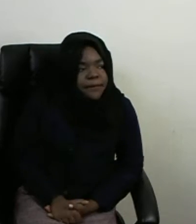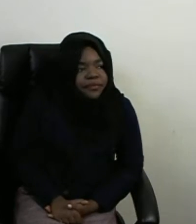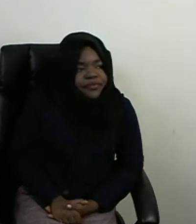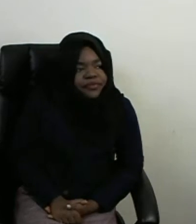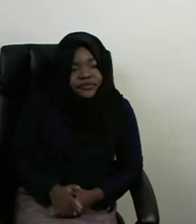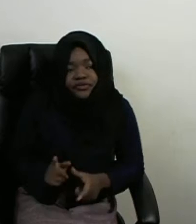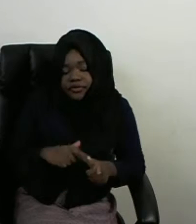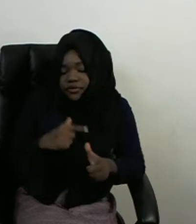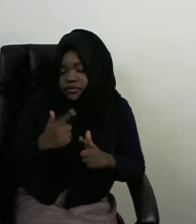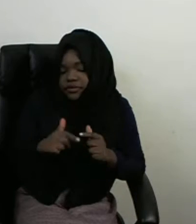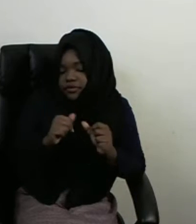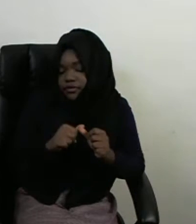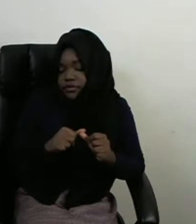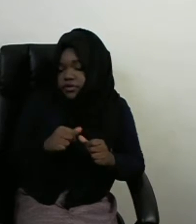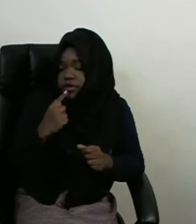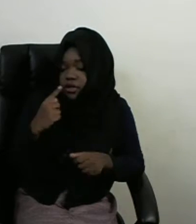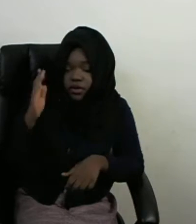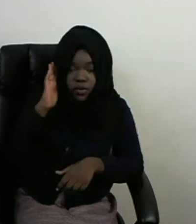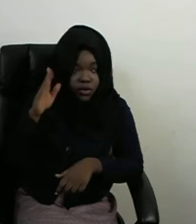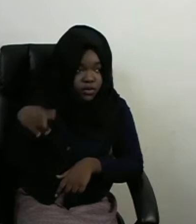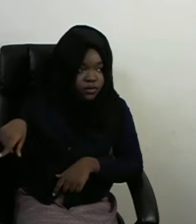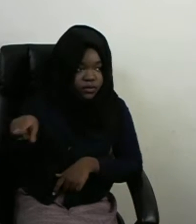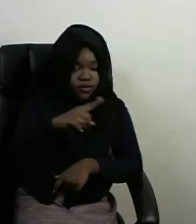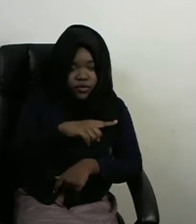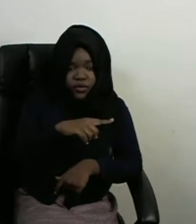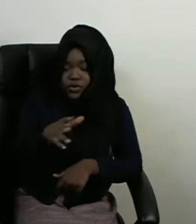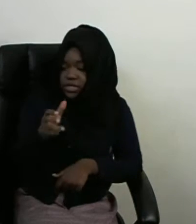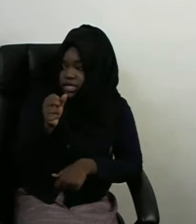Then it says, would you take it